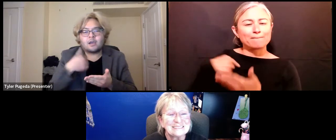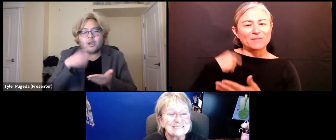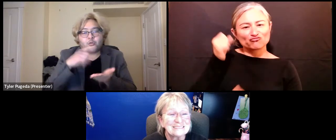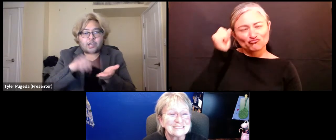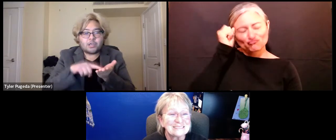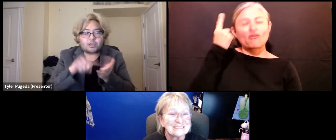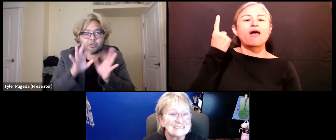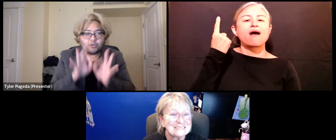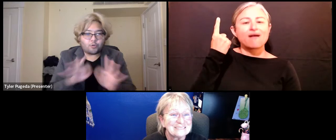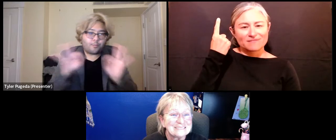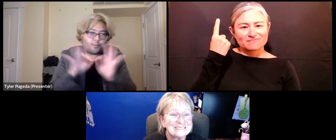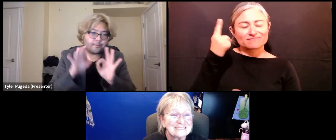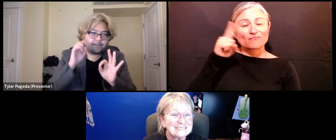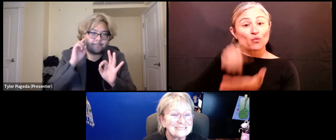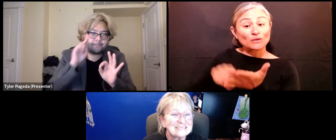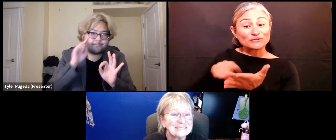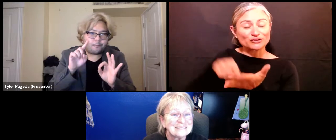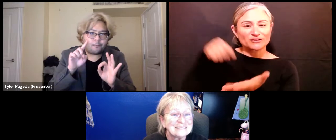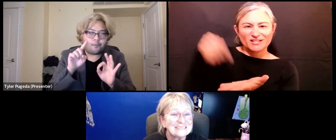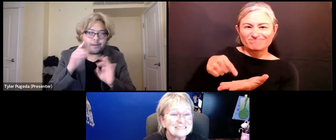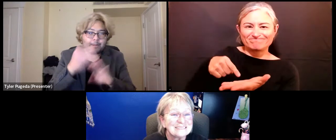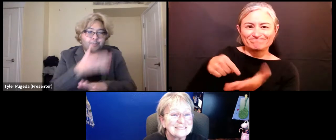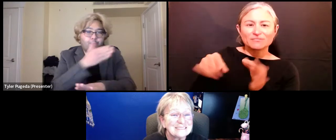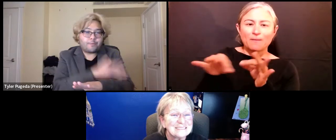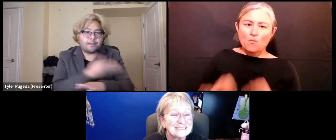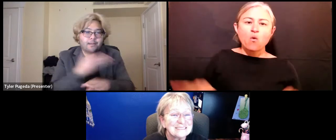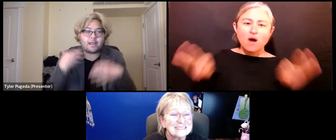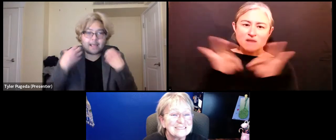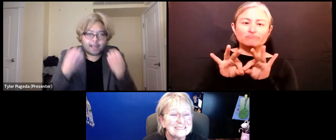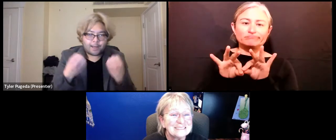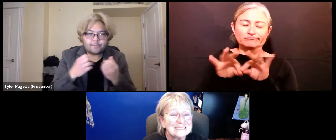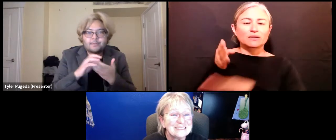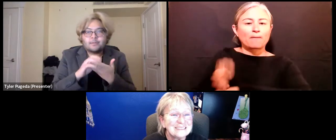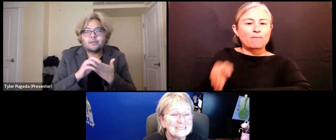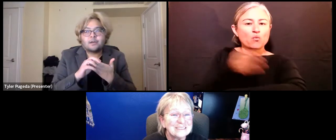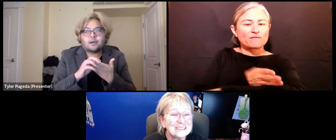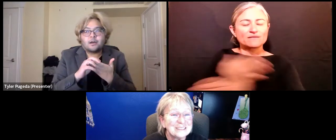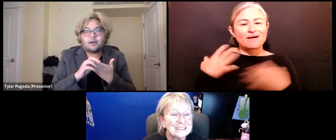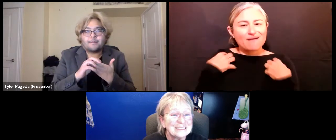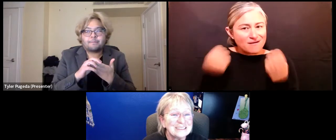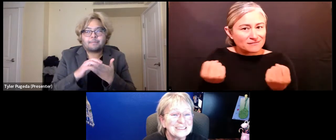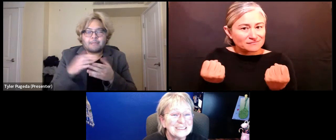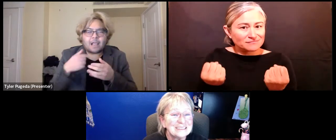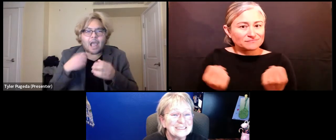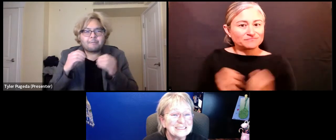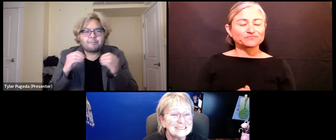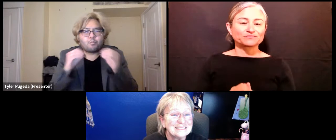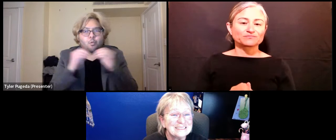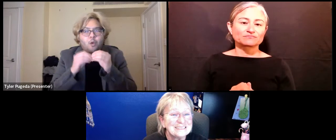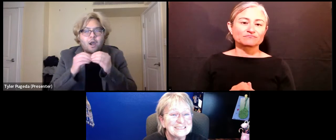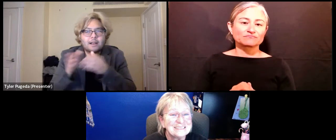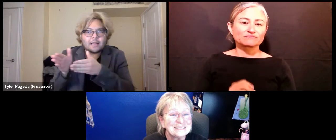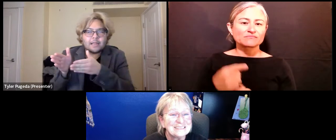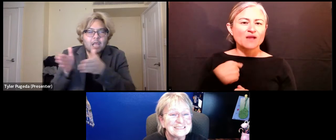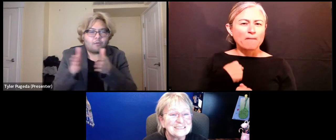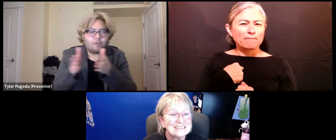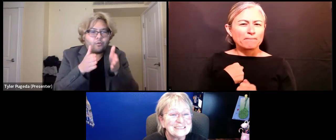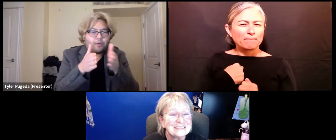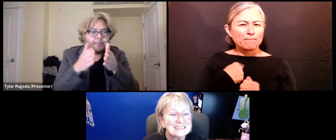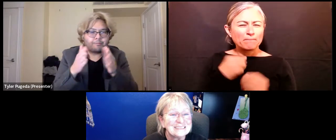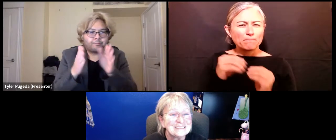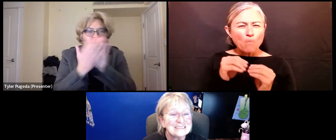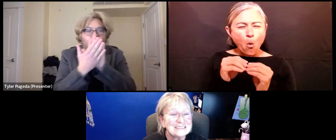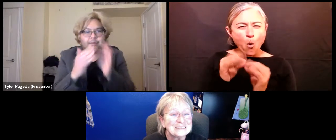help the community. And so I think that research is really important to increase everybody's health